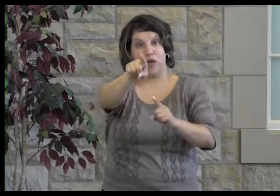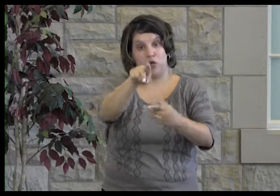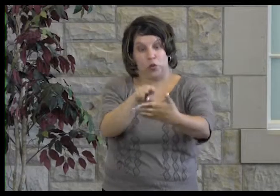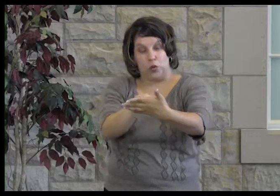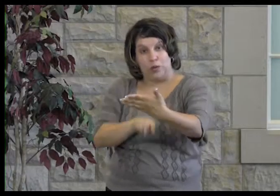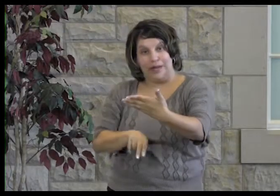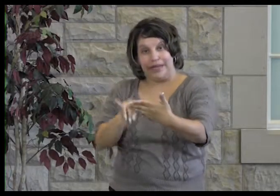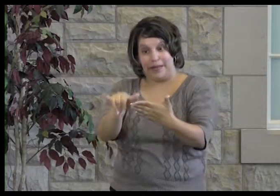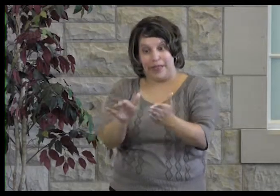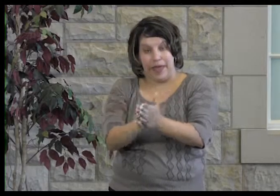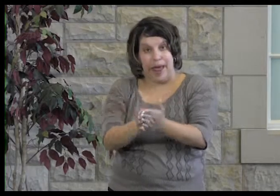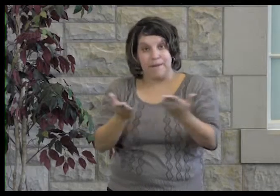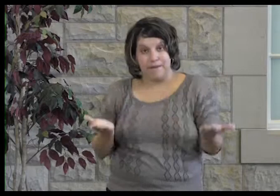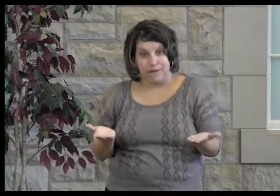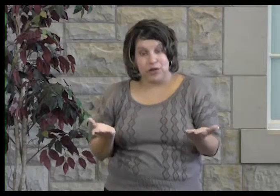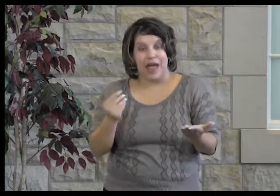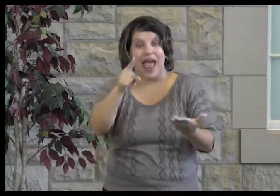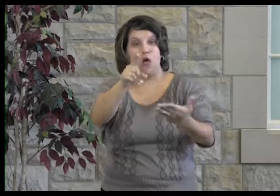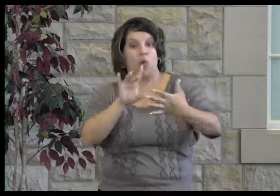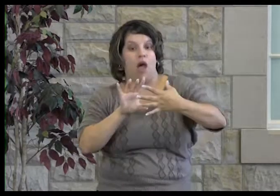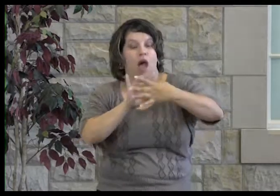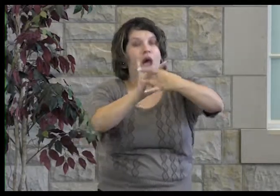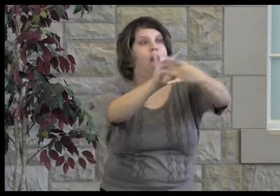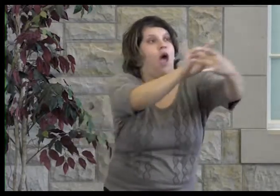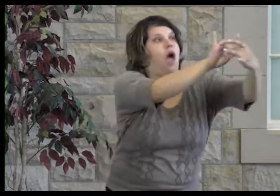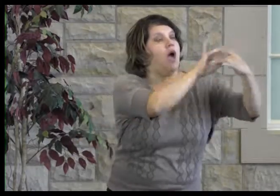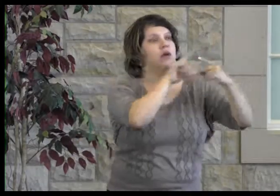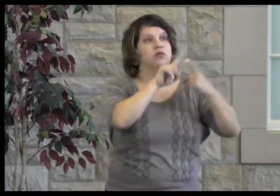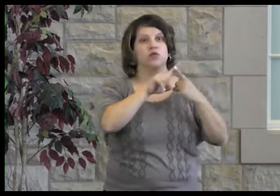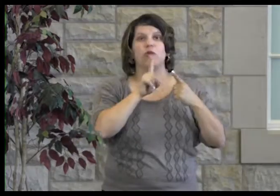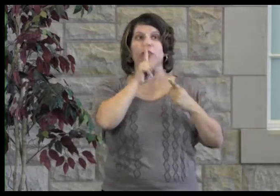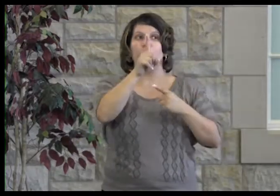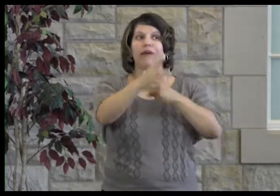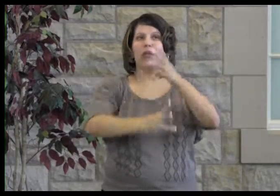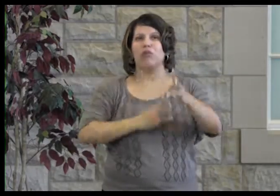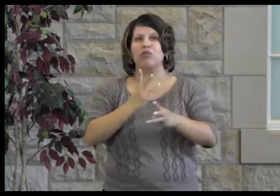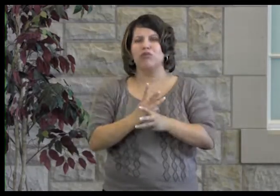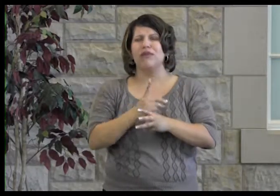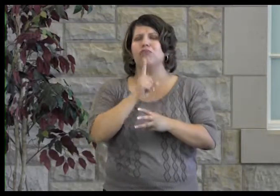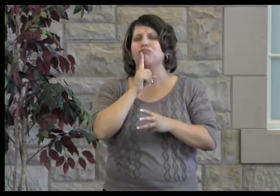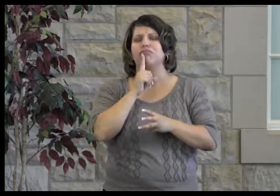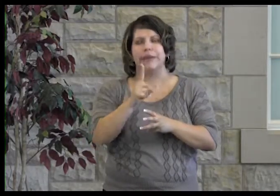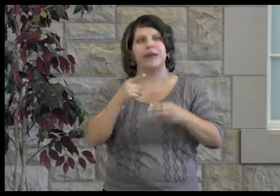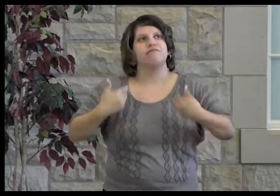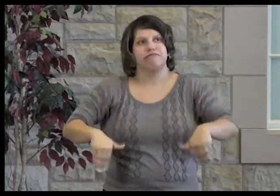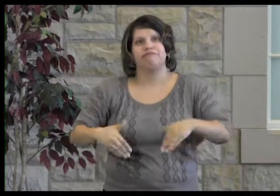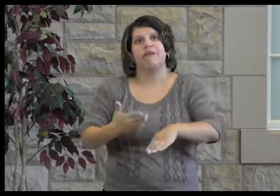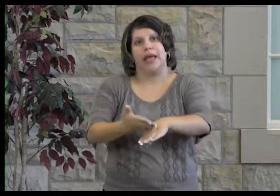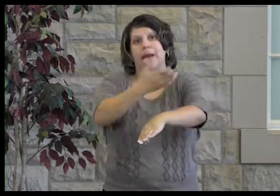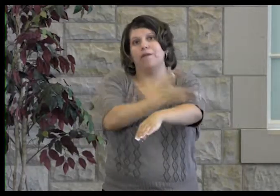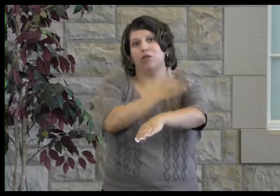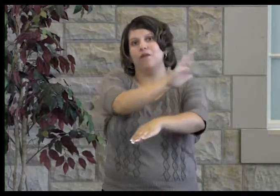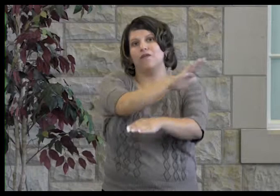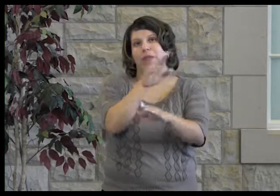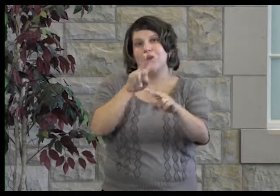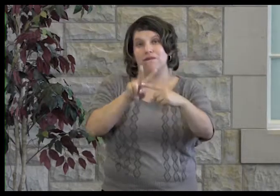And while you're reading the book, it's imperative that you relate it to the real world, and that will improve upon